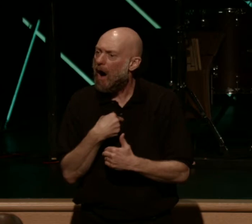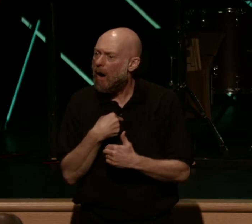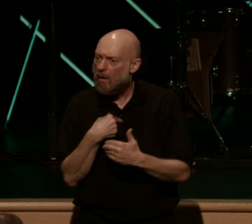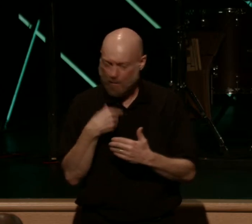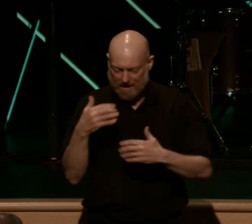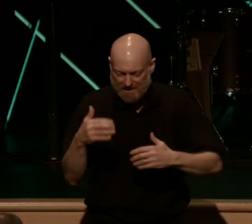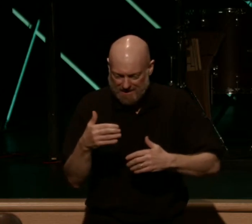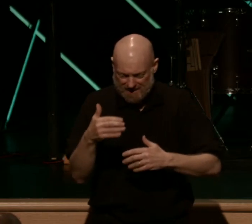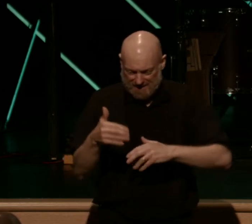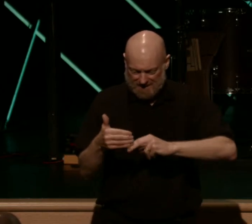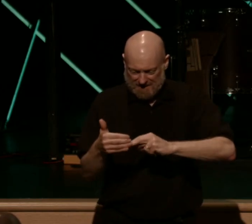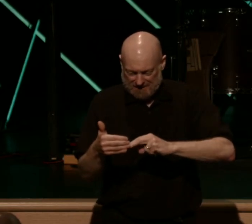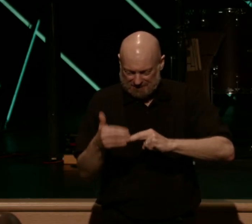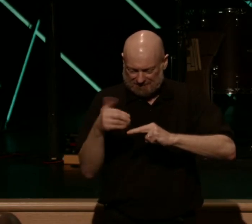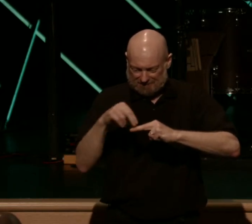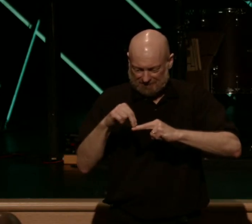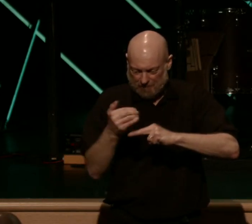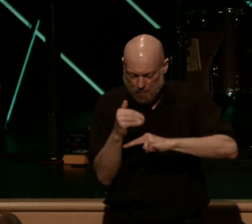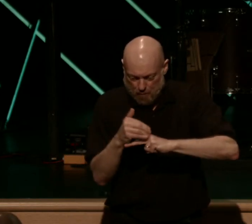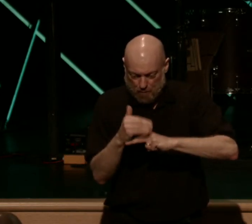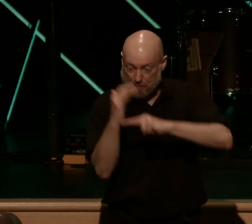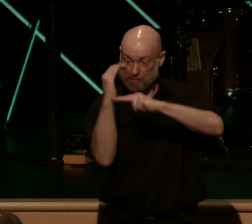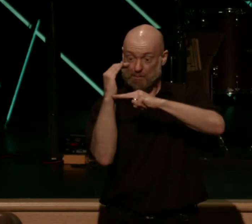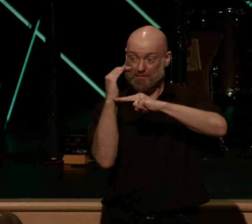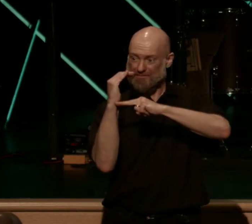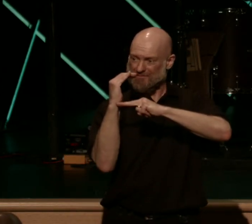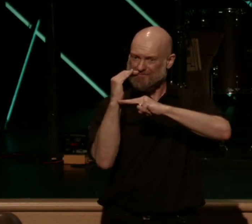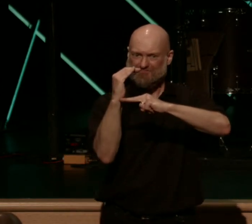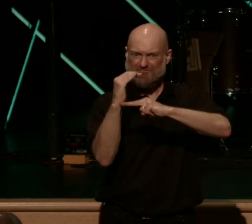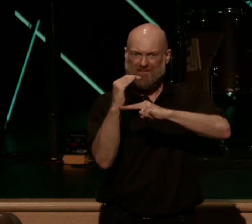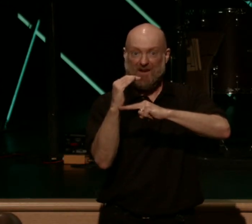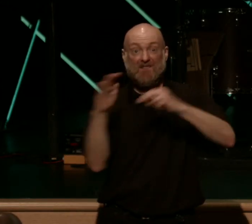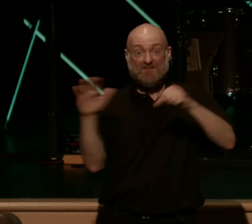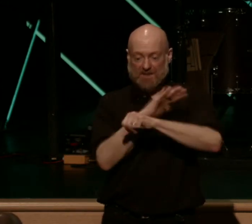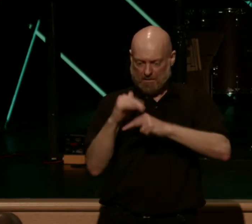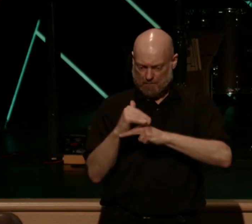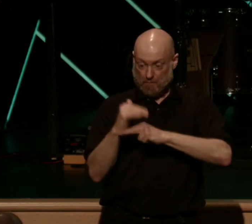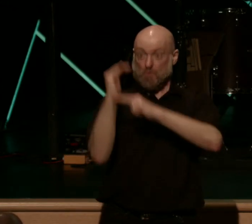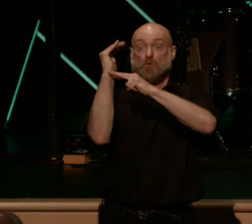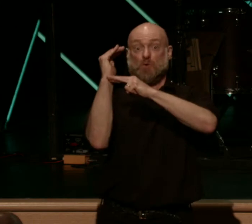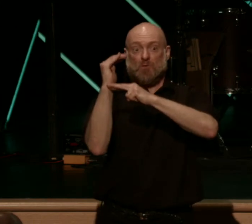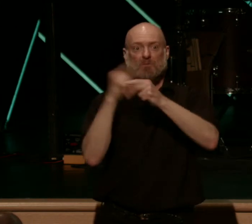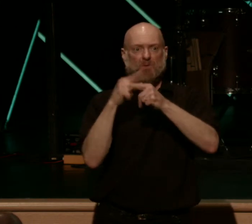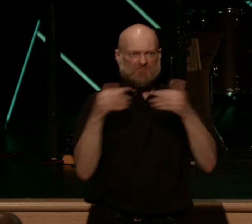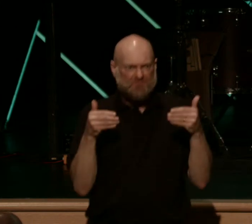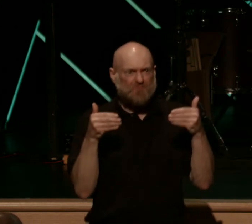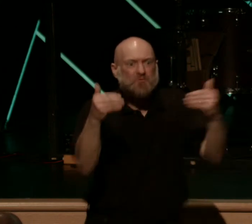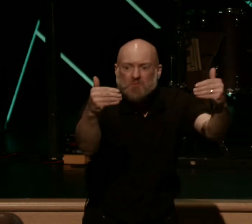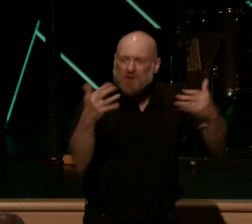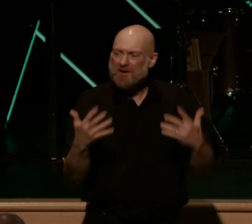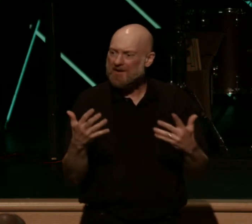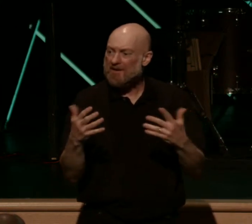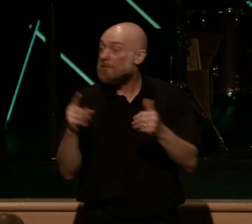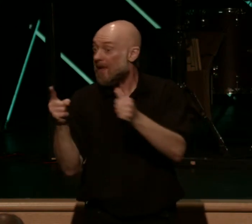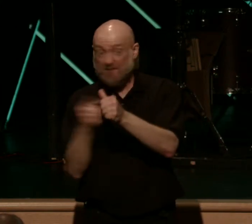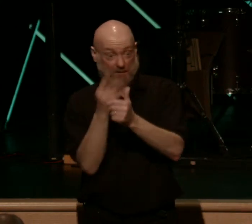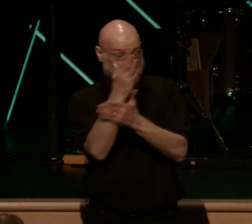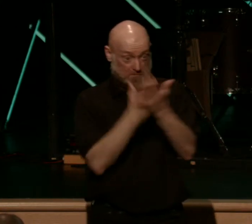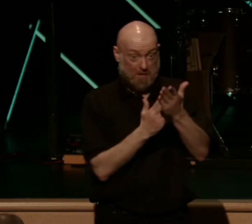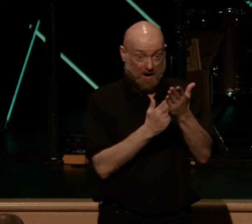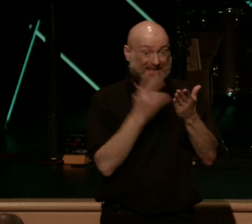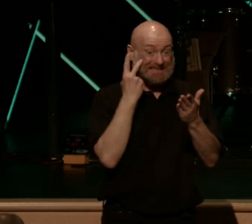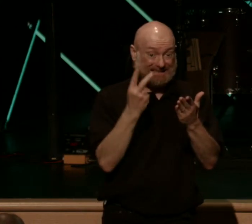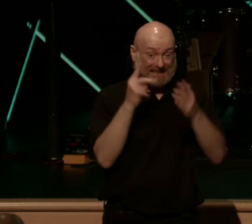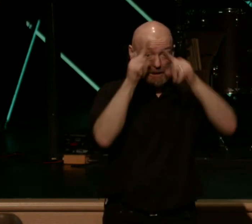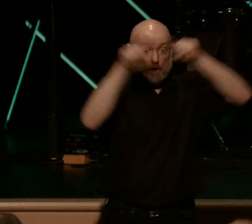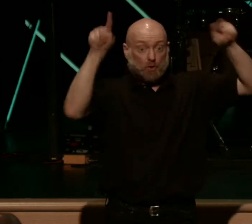raise a spiritual sail. This is how we are filled with the Holy Spirit. And let's have a look at that first part of our spiritual sail up on the